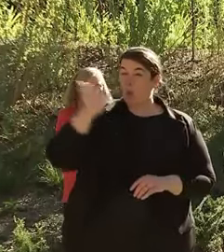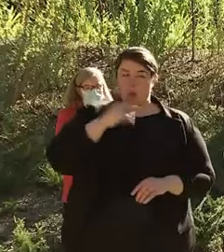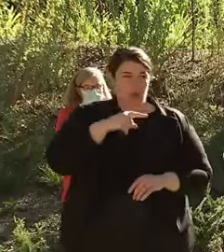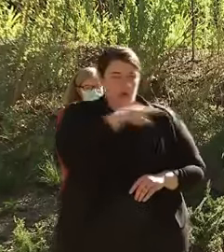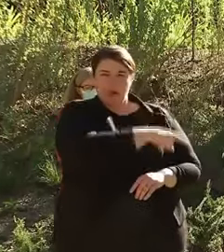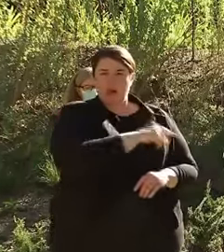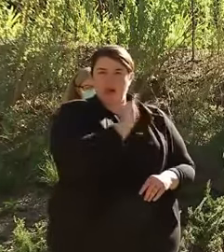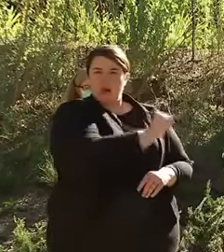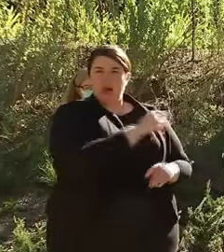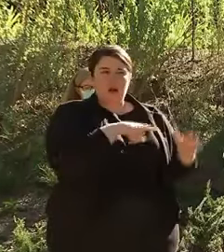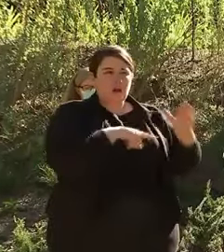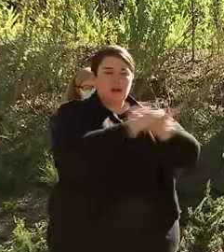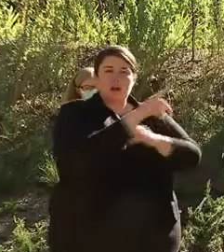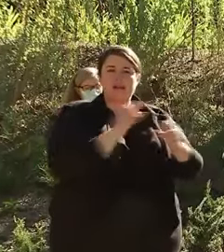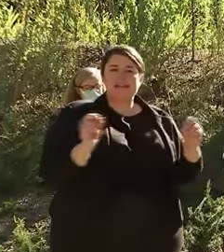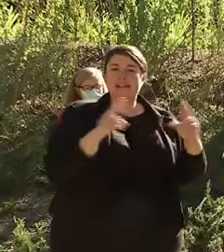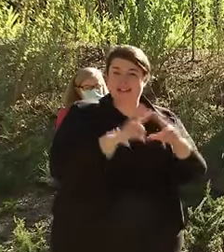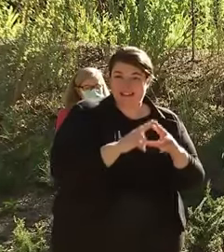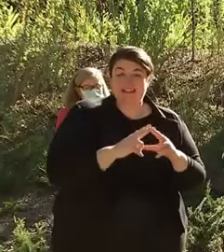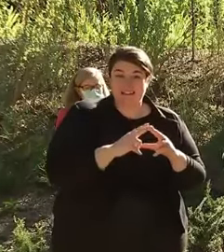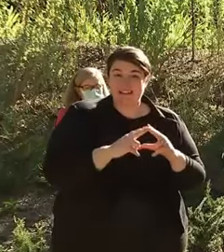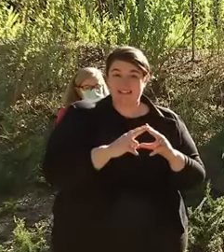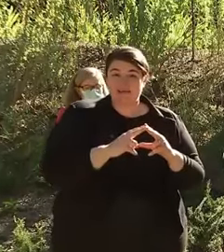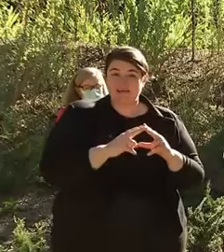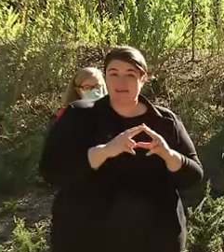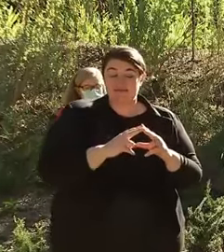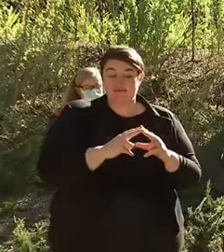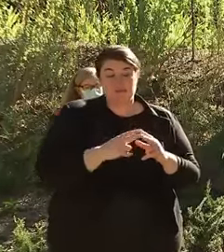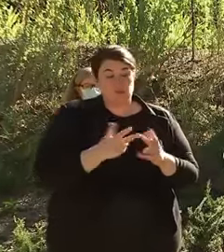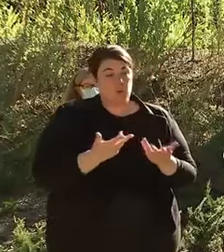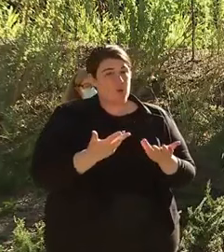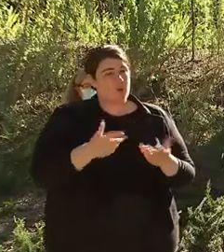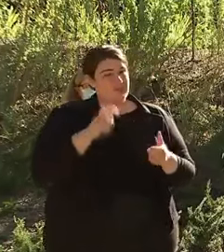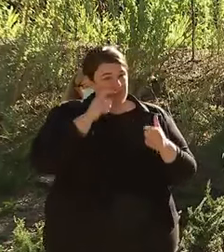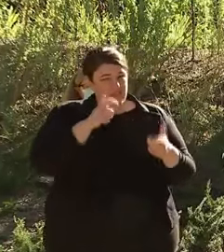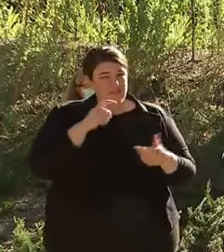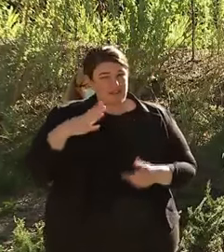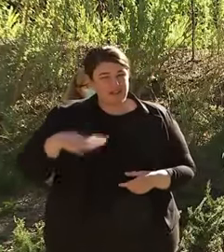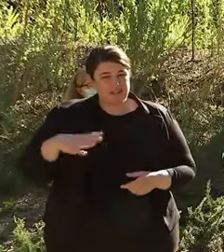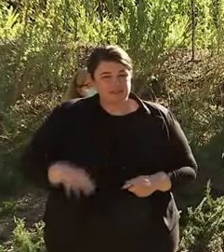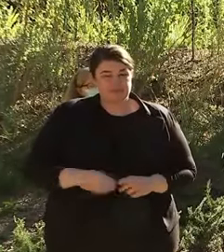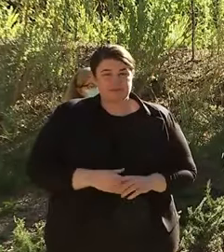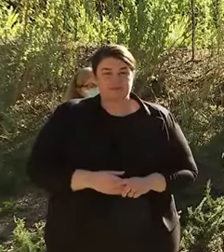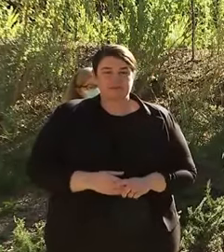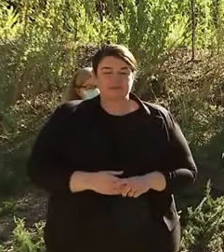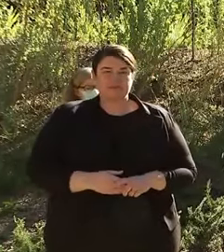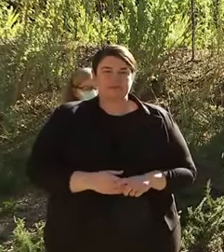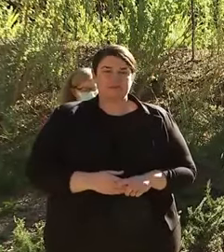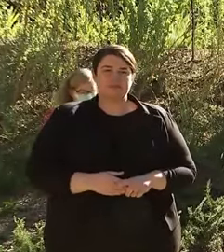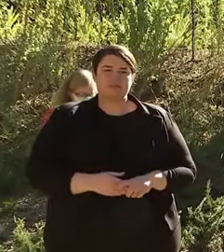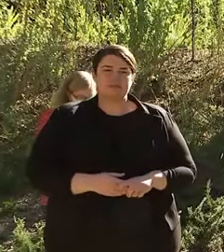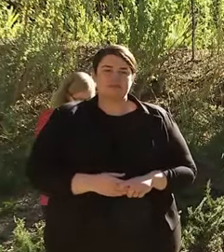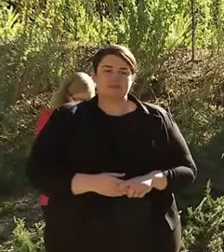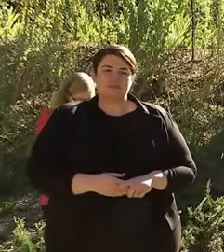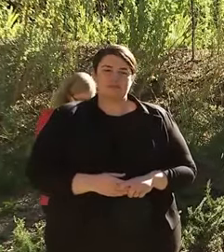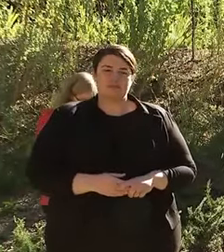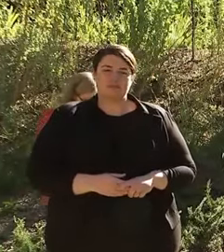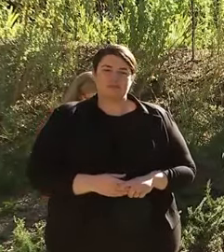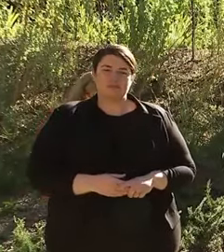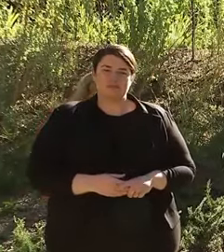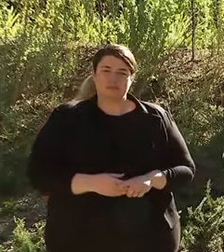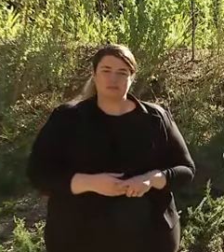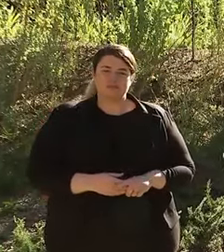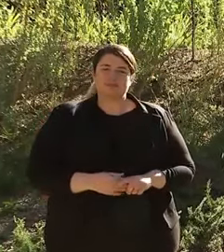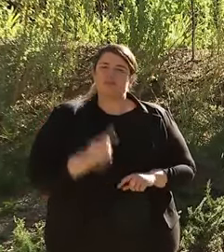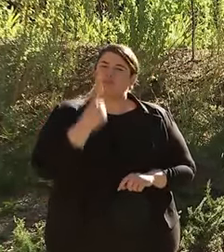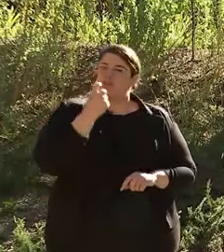inquiries in relation to people who shouldn't be in their communities. The other point that I would like to also put